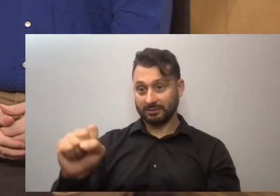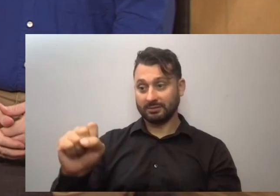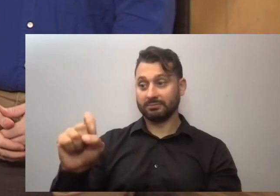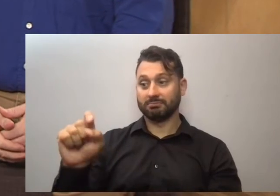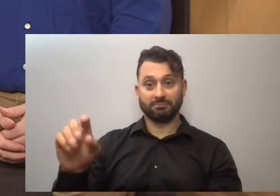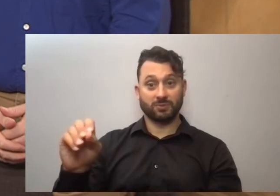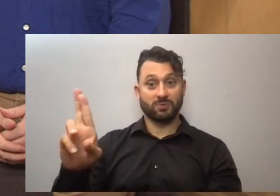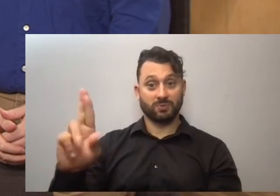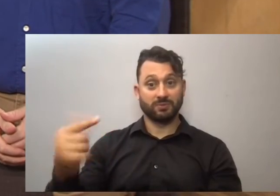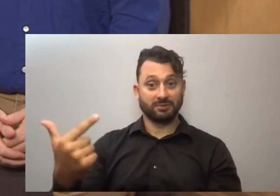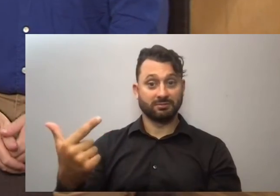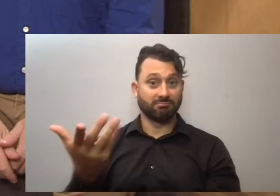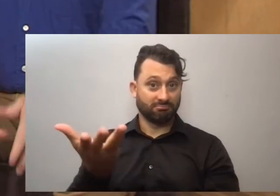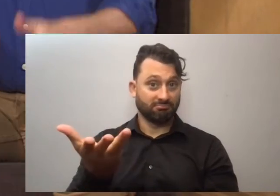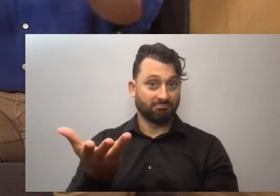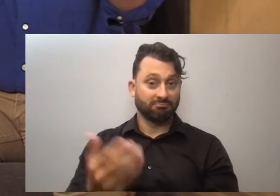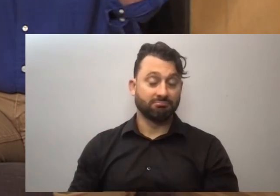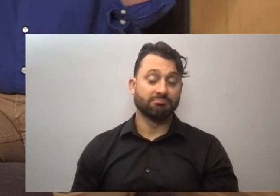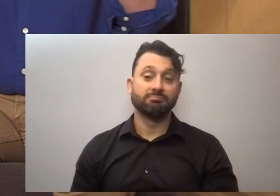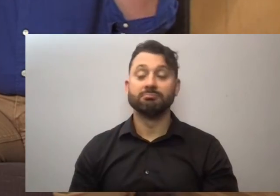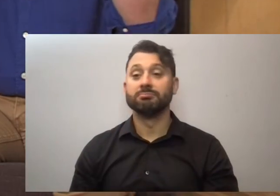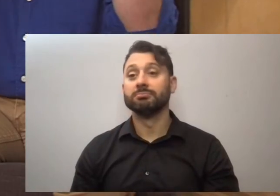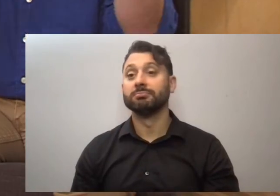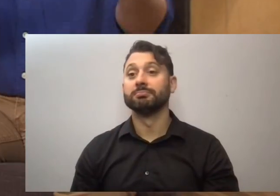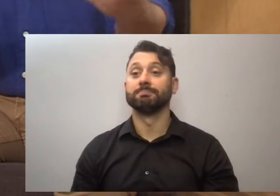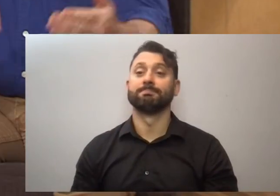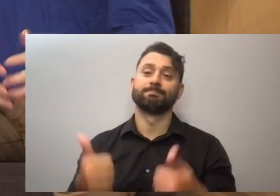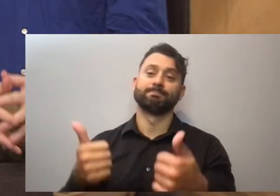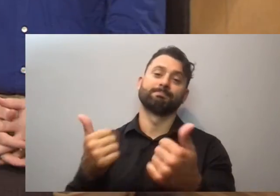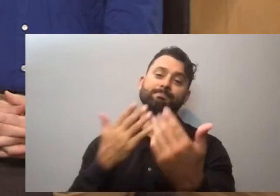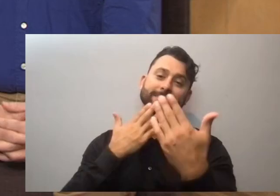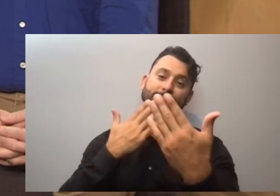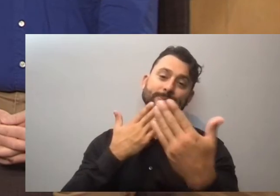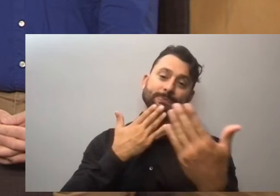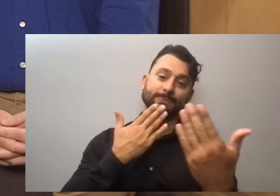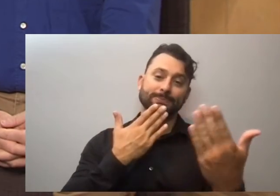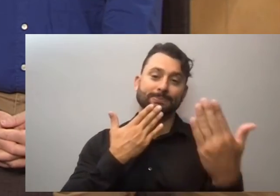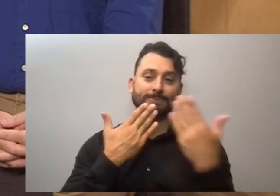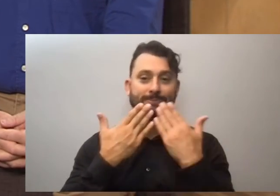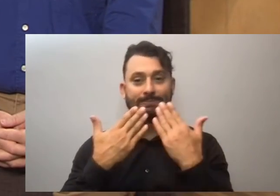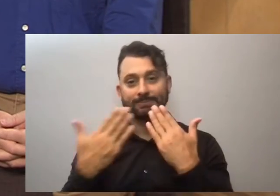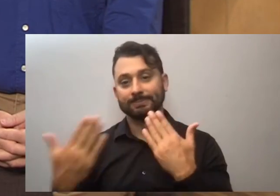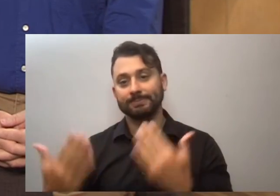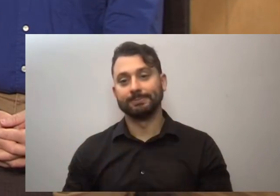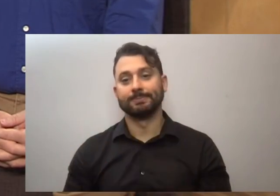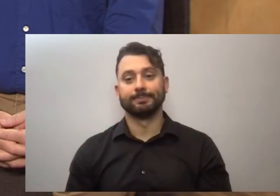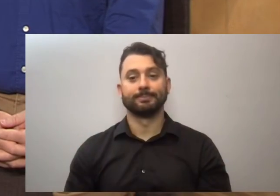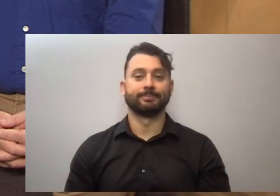hands-on-health@deafhhs.org. Thank you. Thank you.